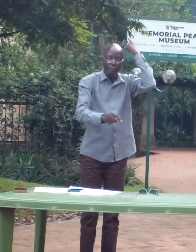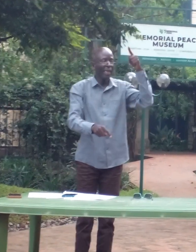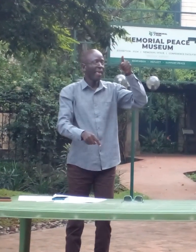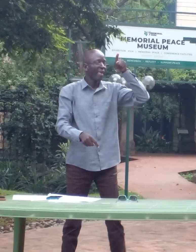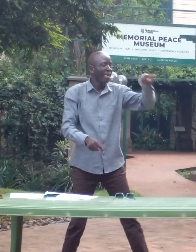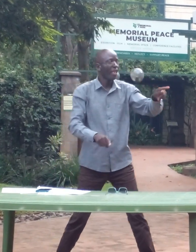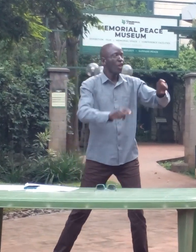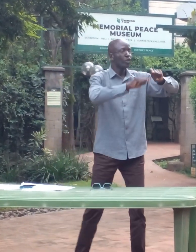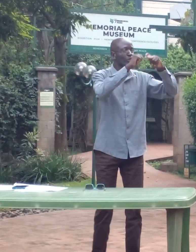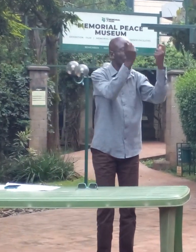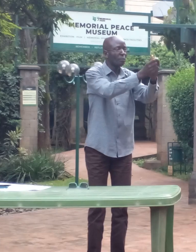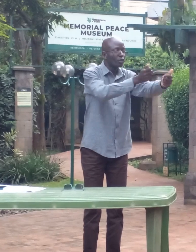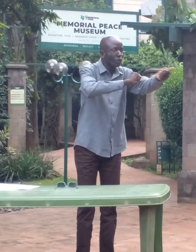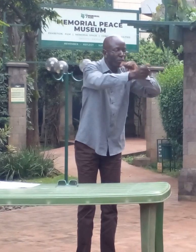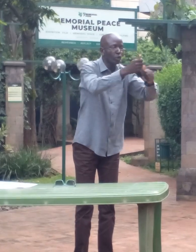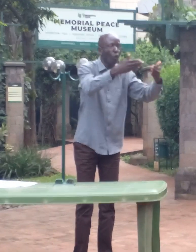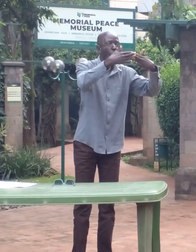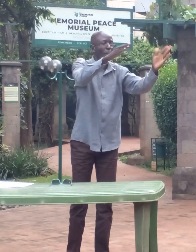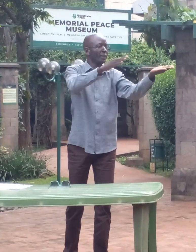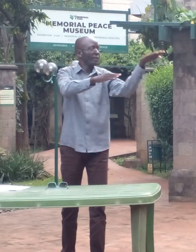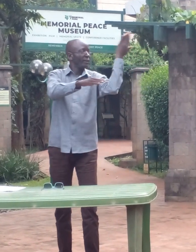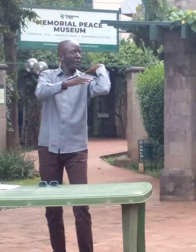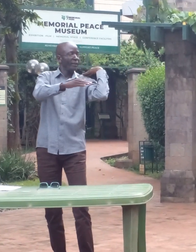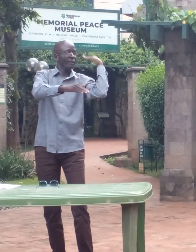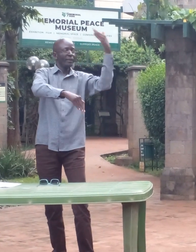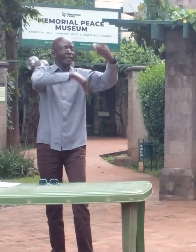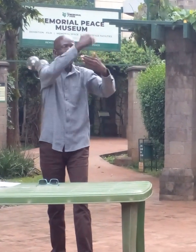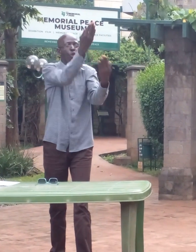athletes, tennis, and swimming,